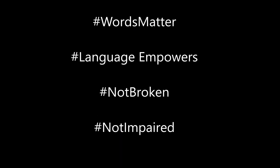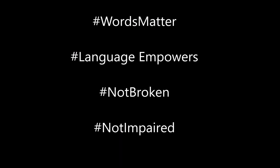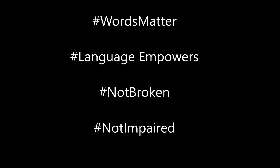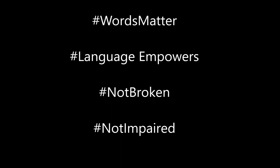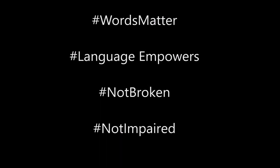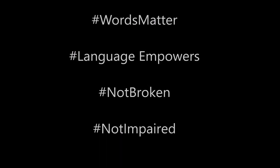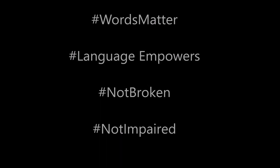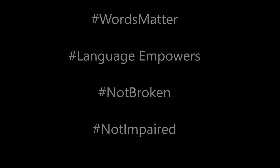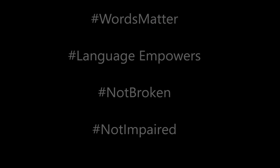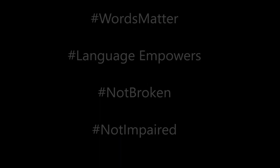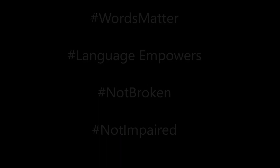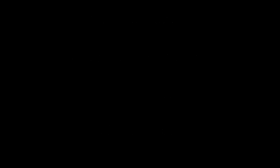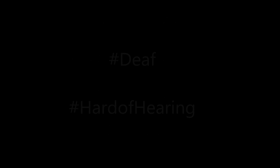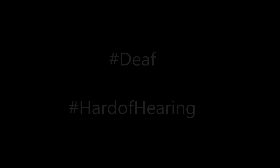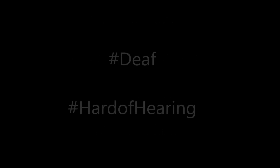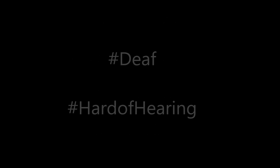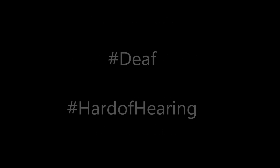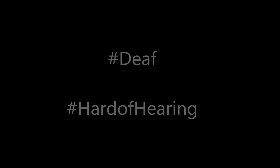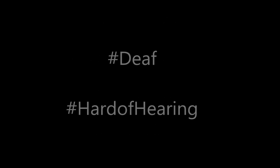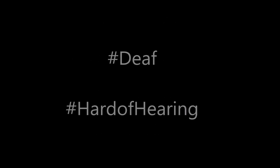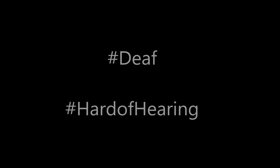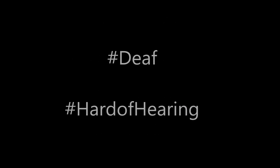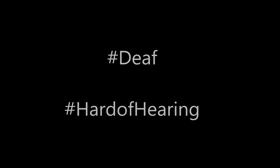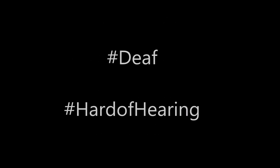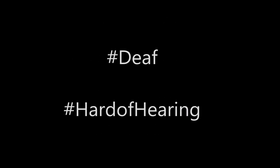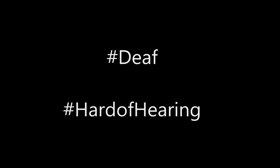Thank you. you for Interesting. Yes.